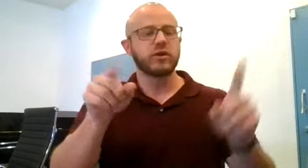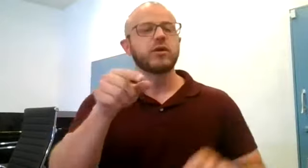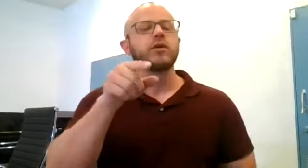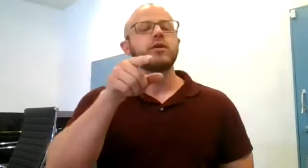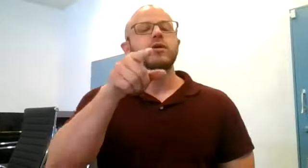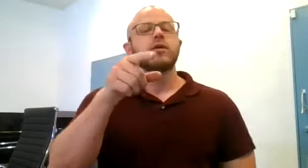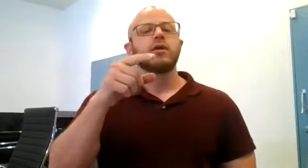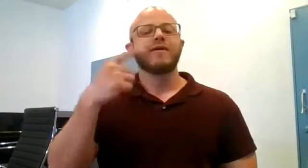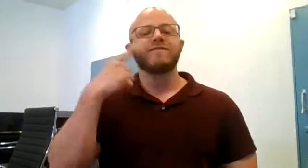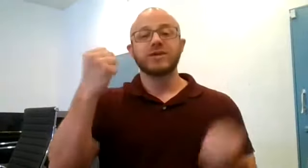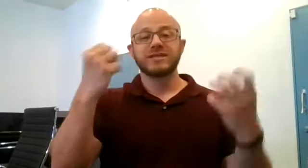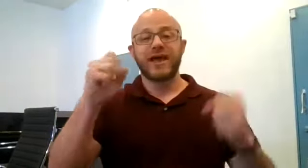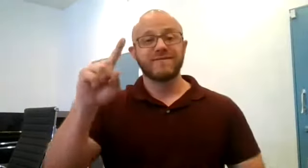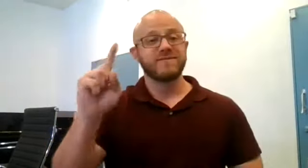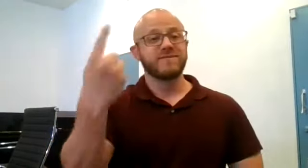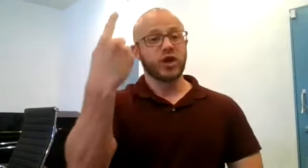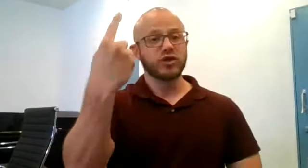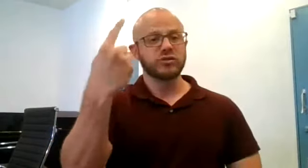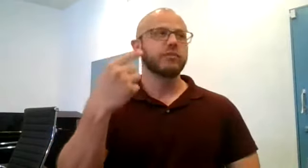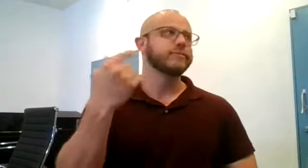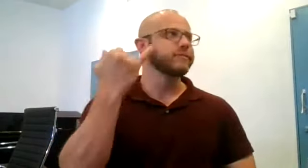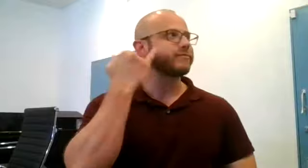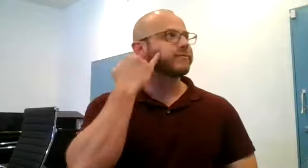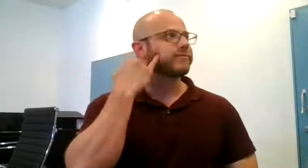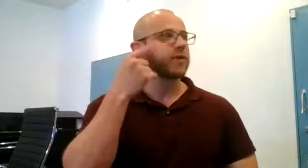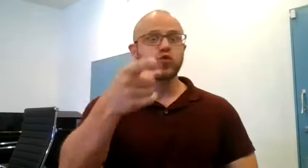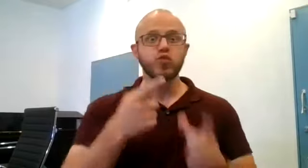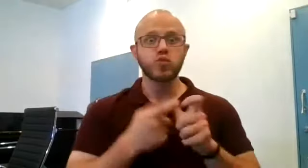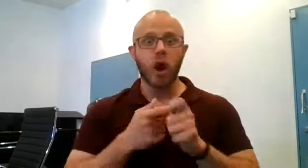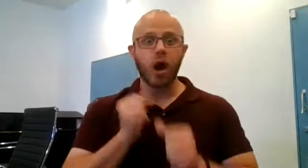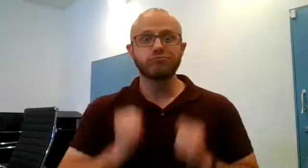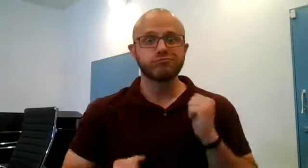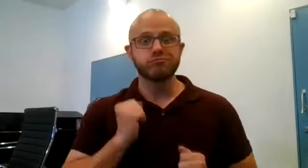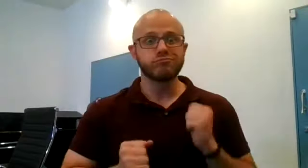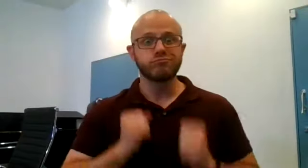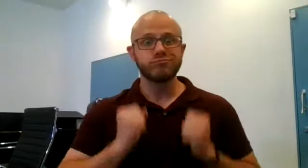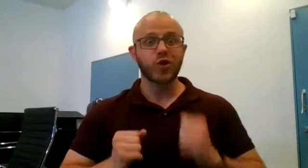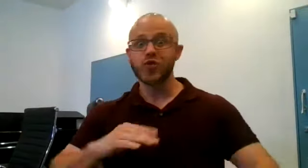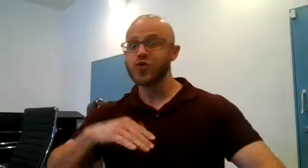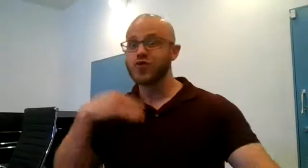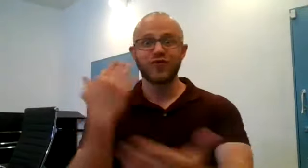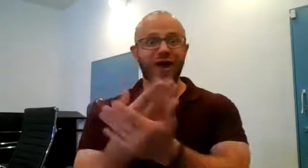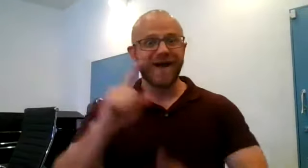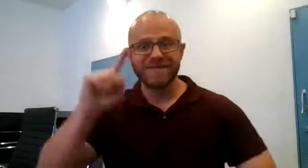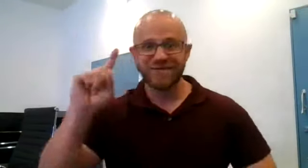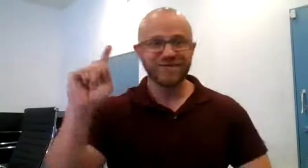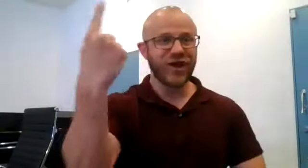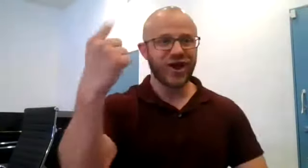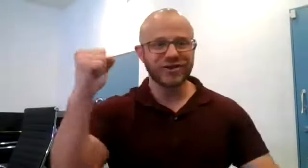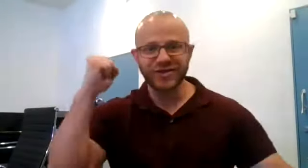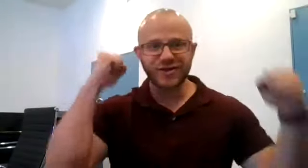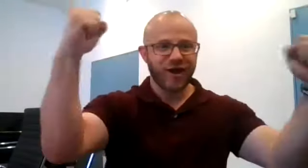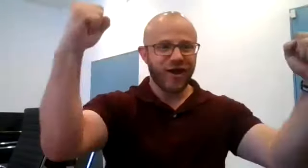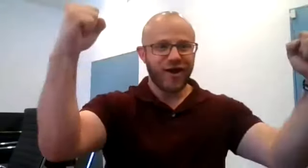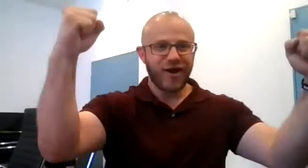This is different. First, like you run and you arrive first.